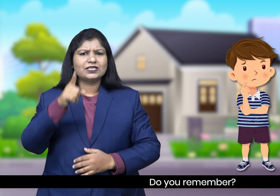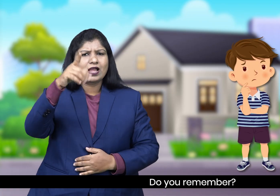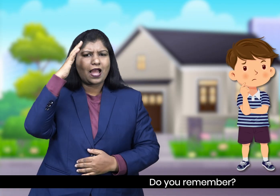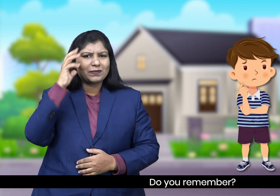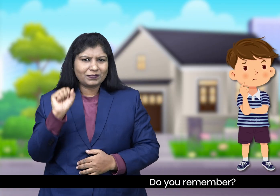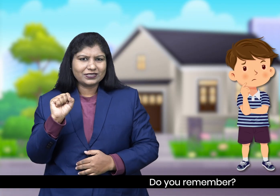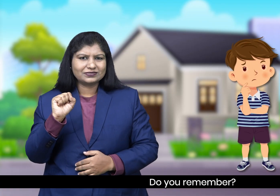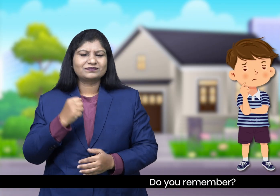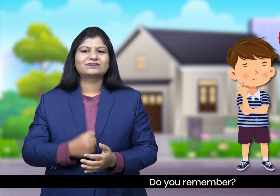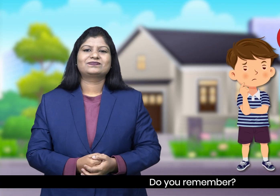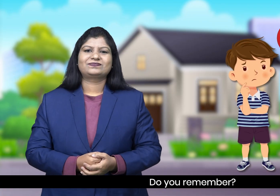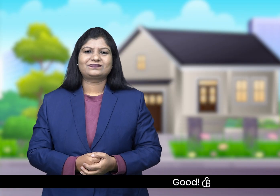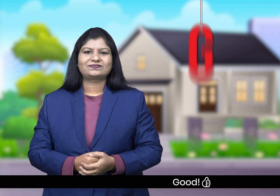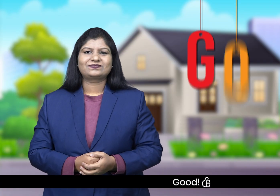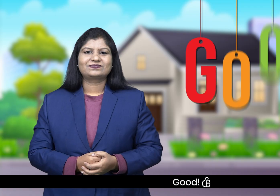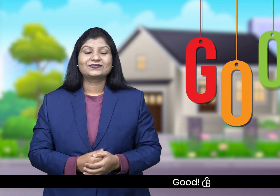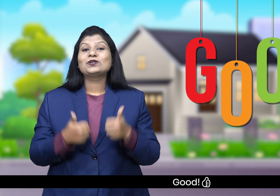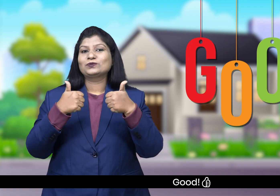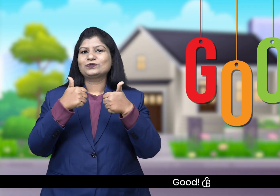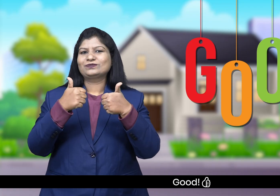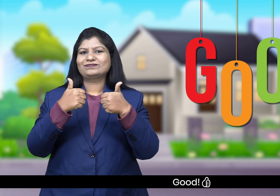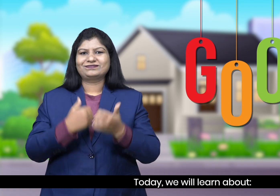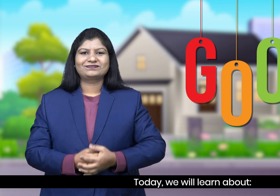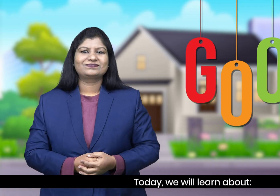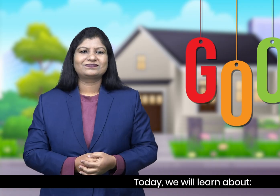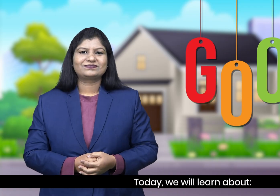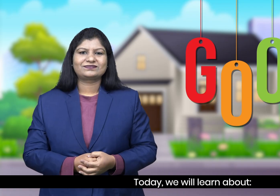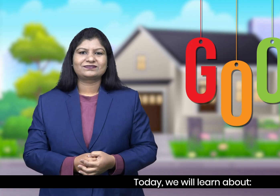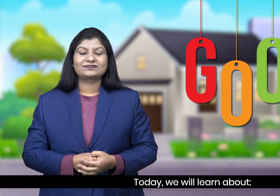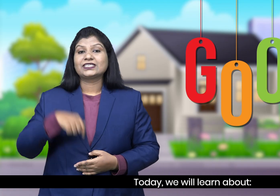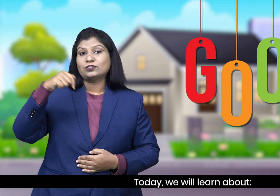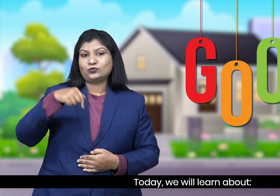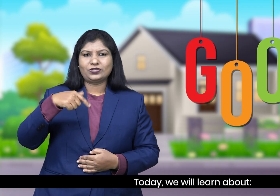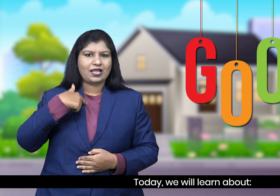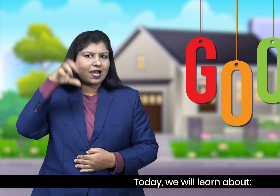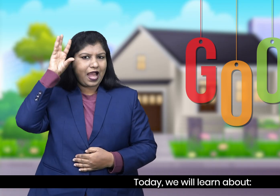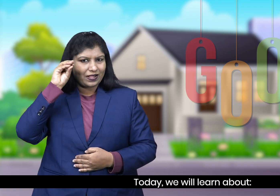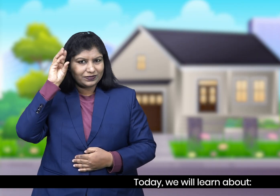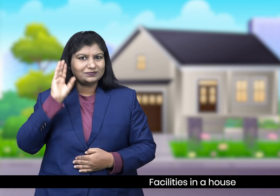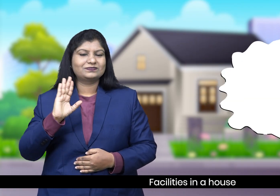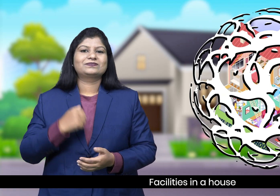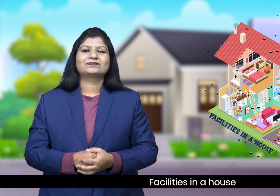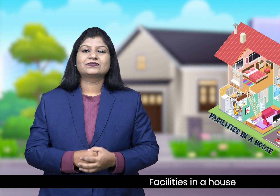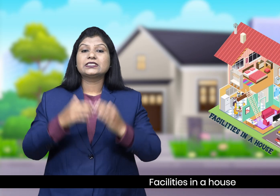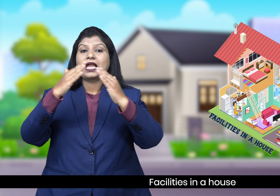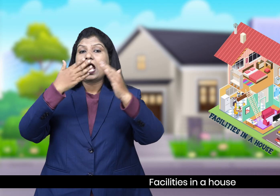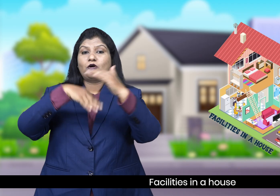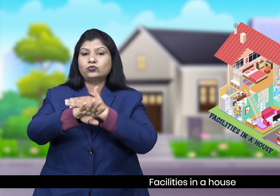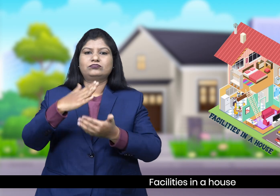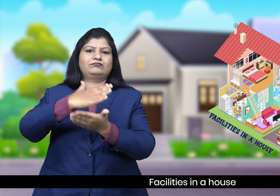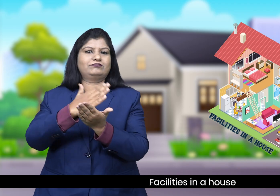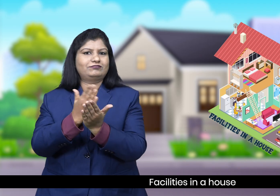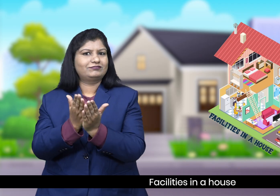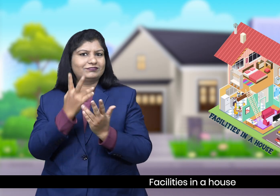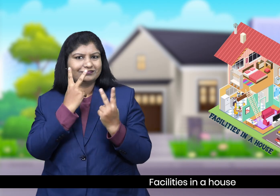you remember? Good. Today, we will learn about facilities in a